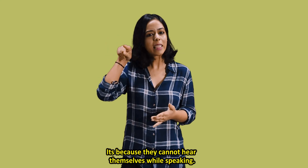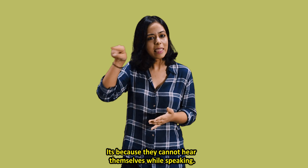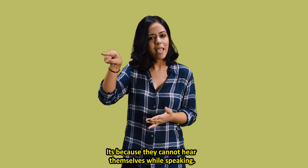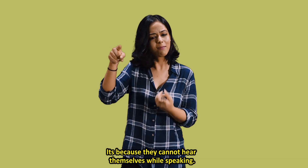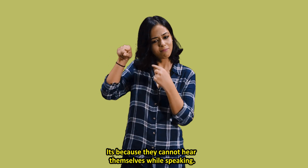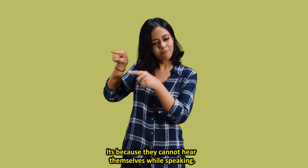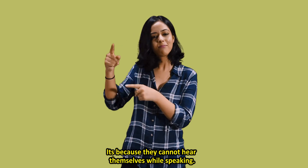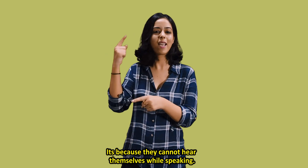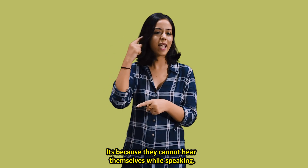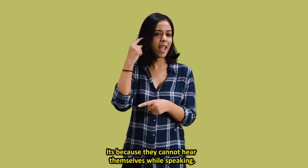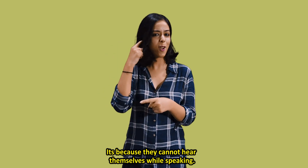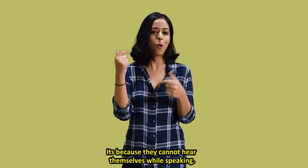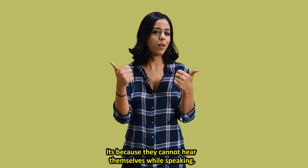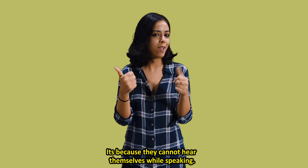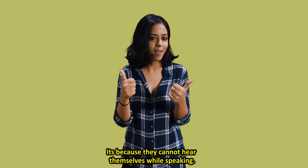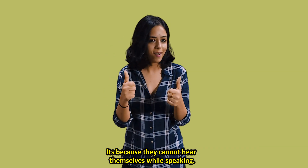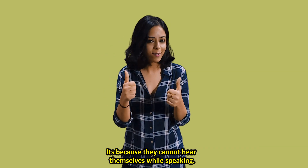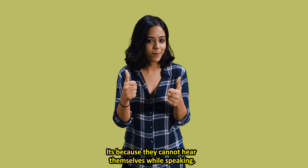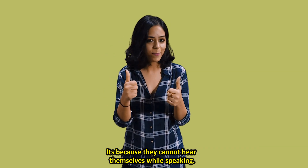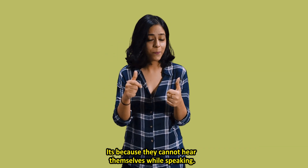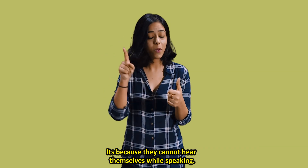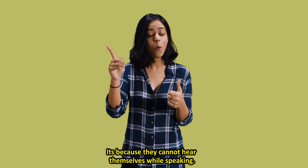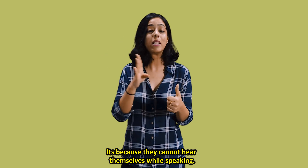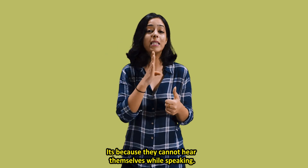hear themselves while speaking